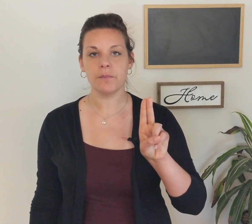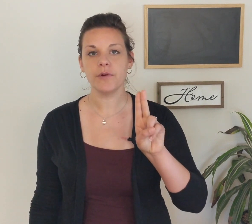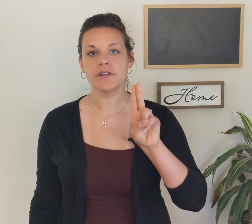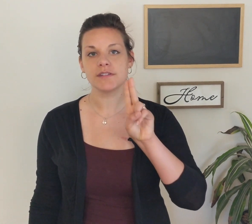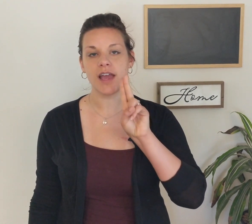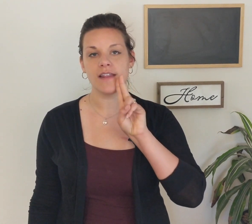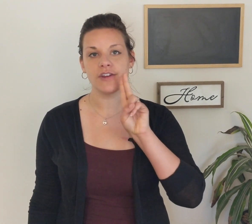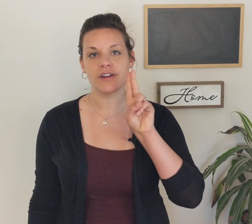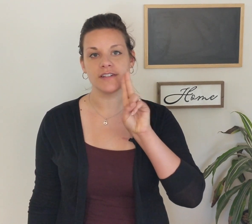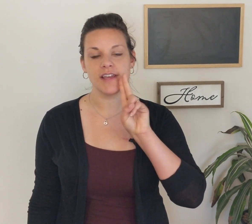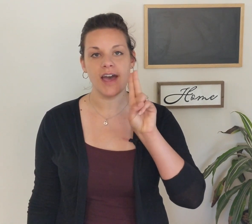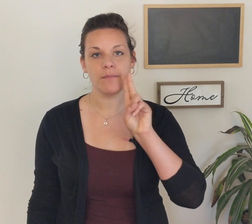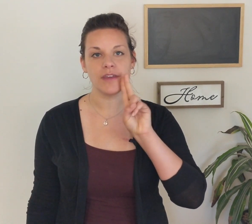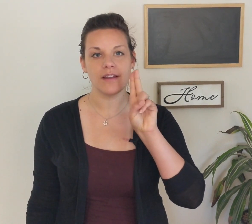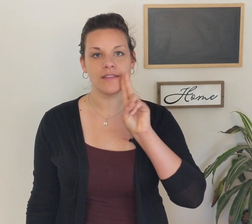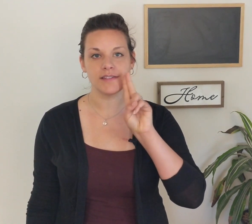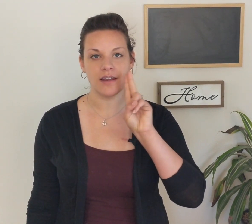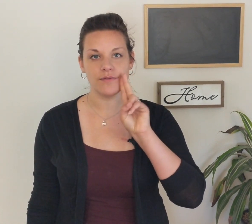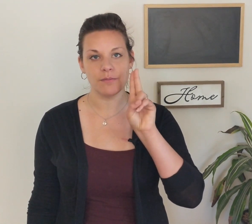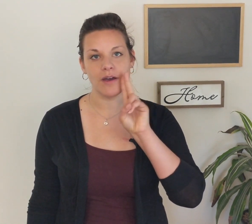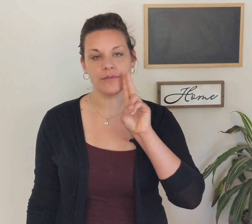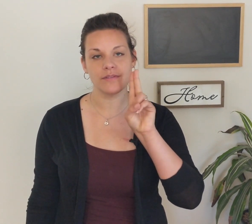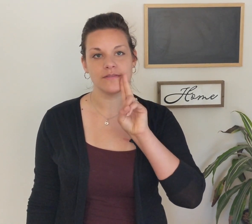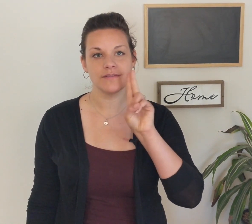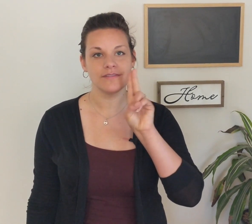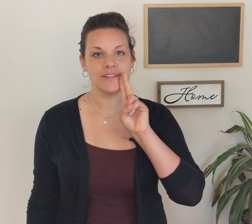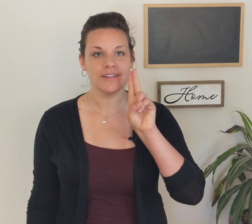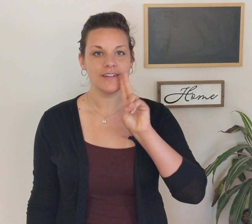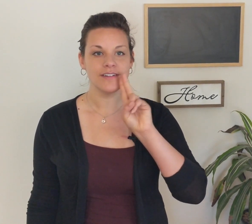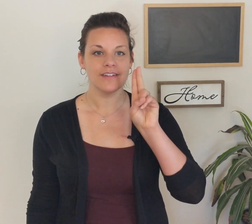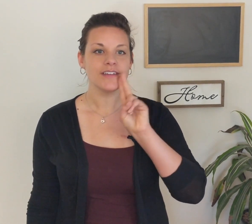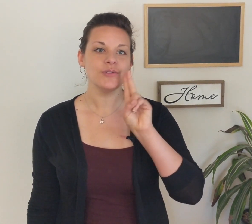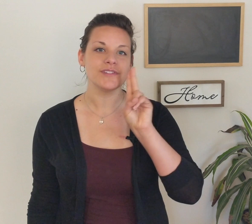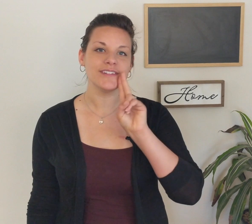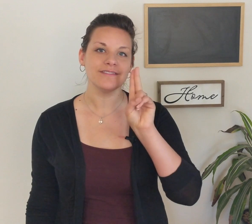upwards and you're gonna tap it on the side of your mouth. Houston.